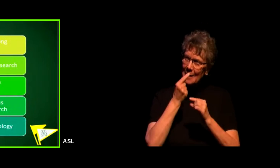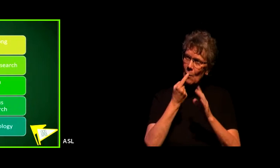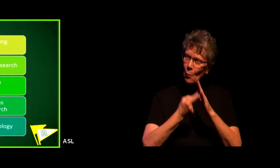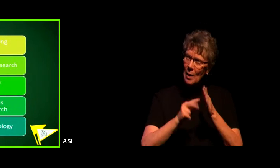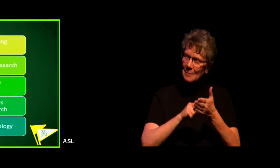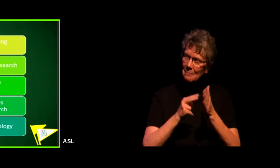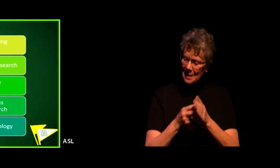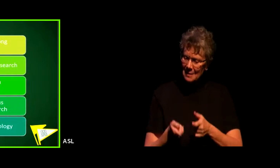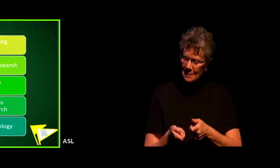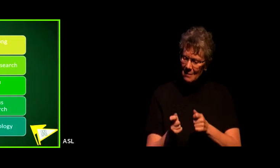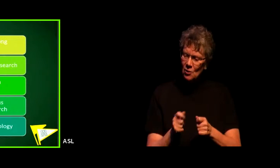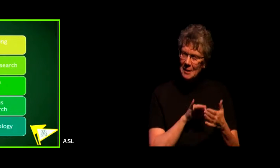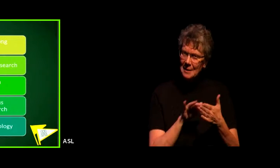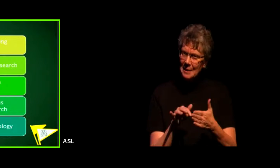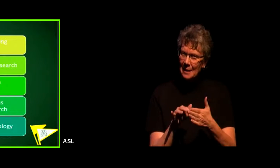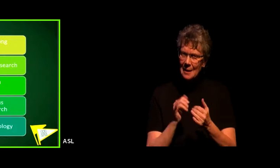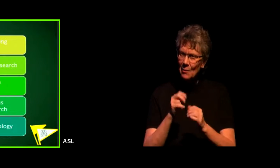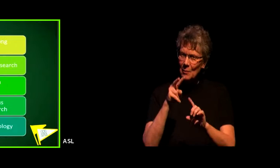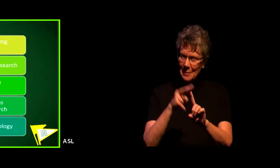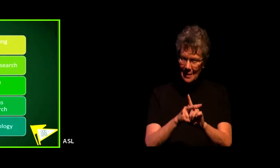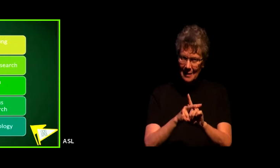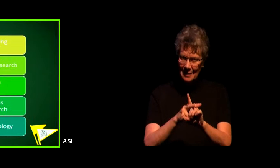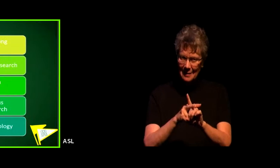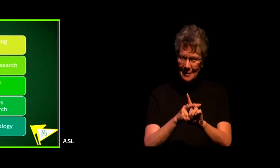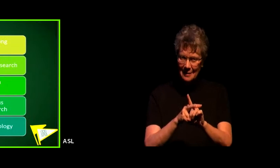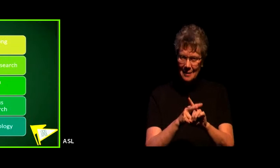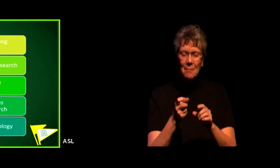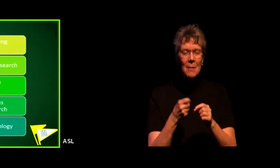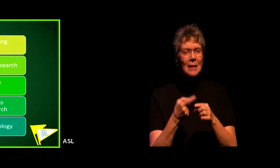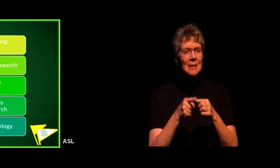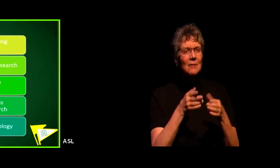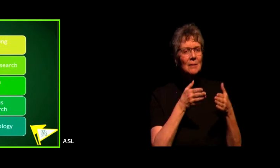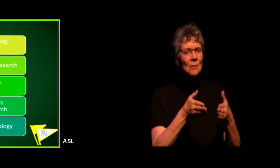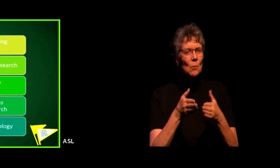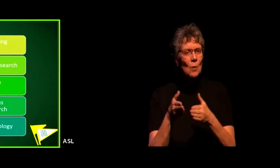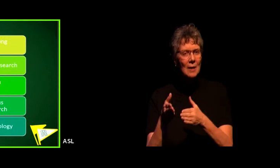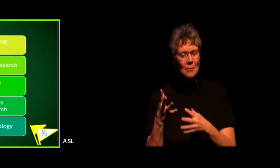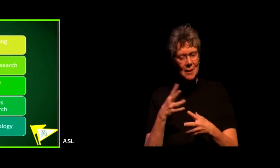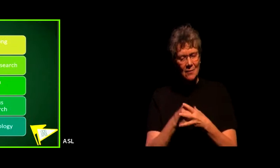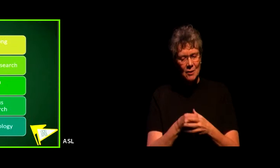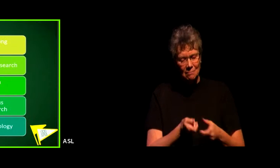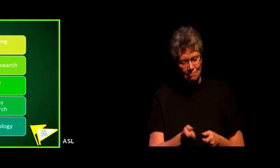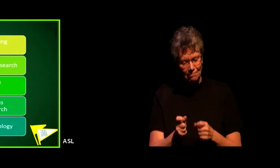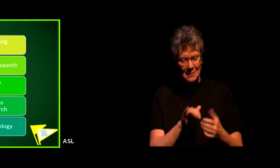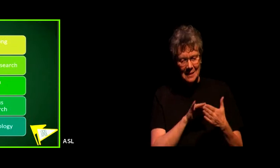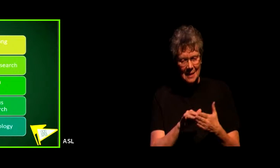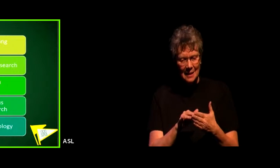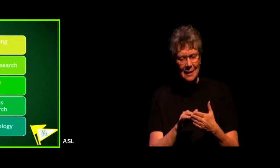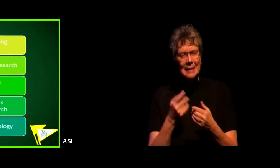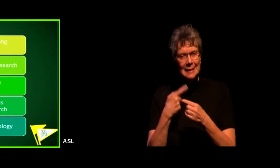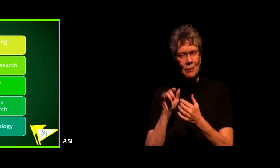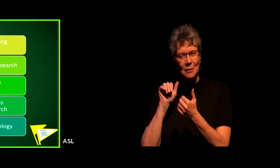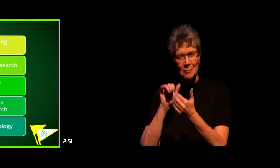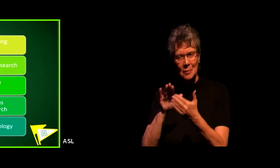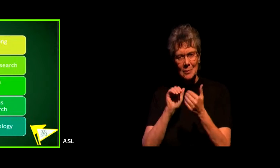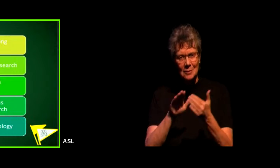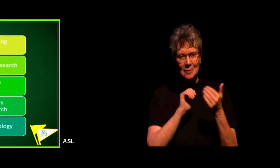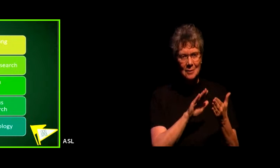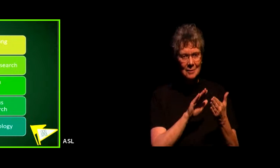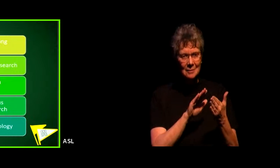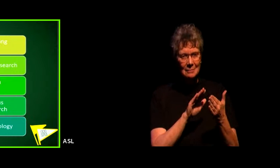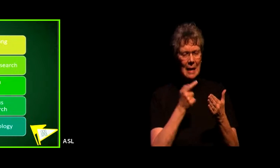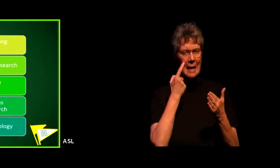to the process of engaging archaeology in different kinds of ways. And so one of the things, I think I'm ahead of